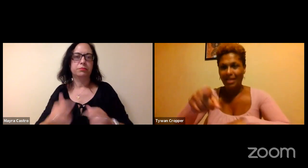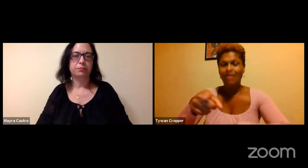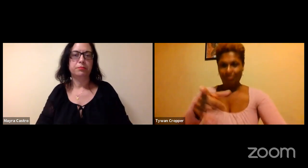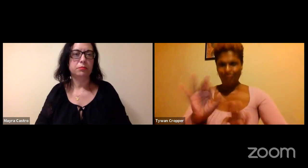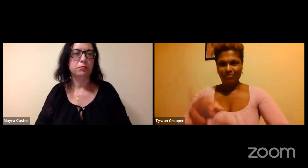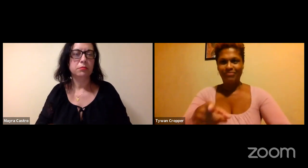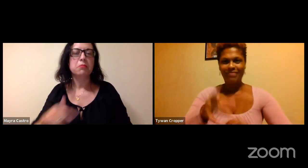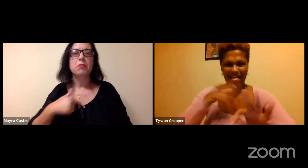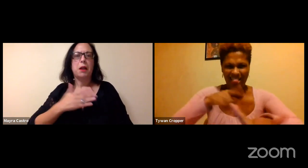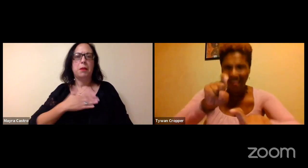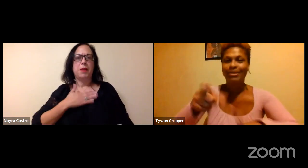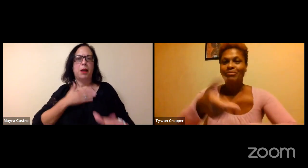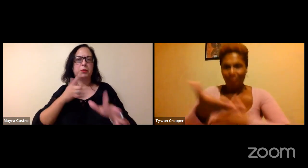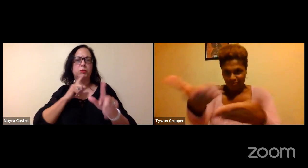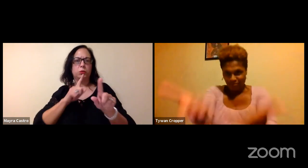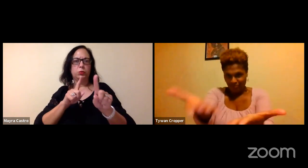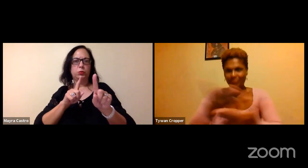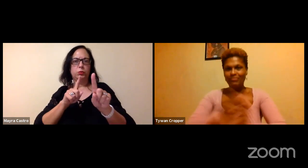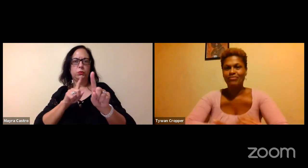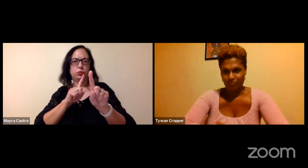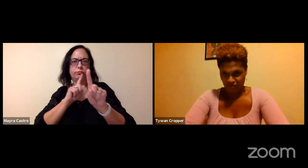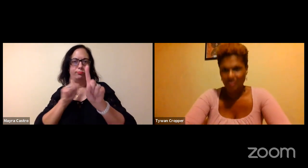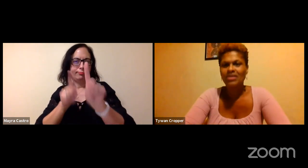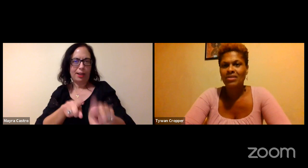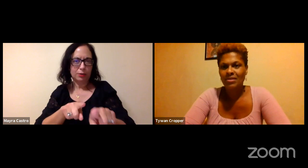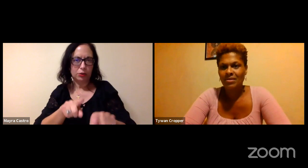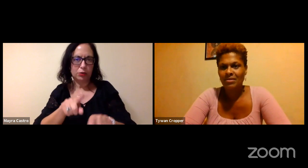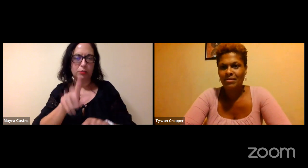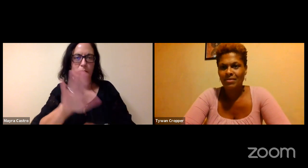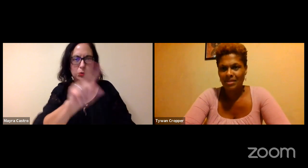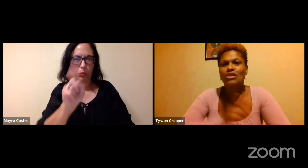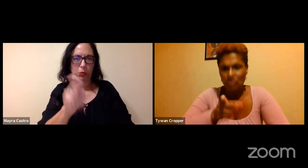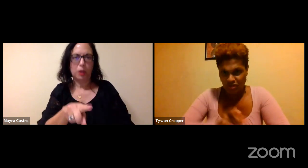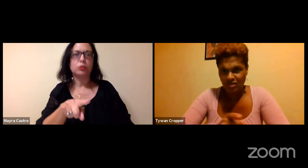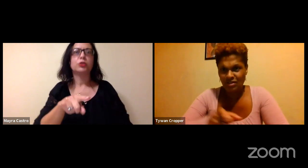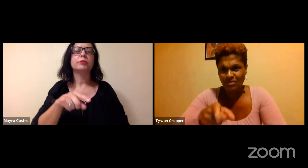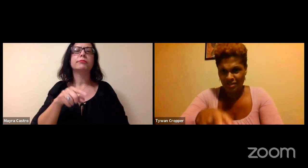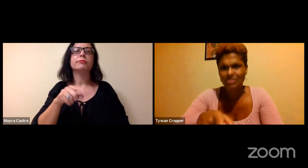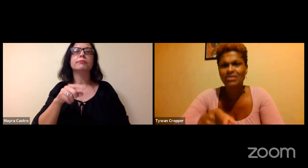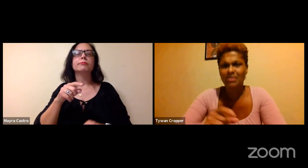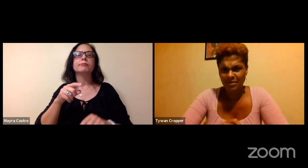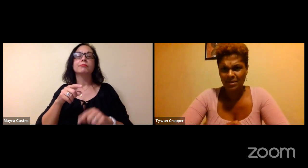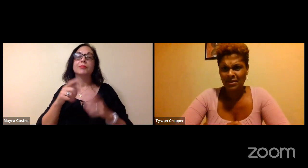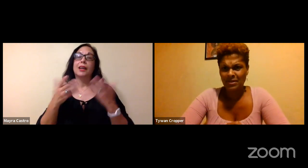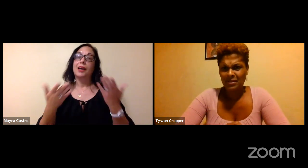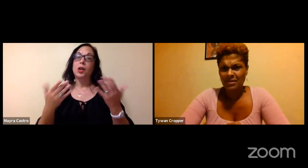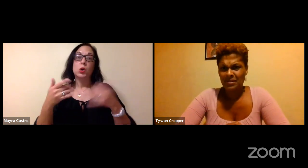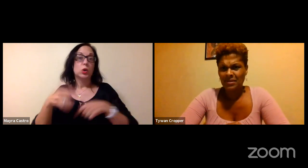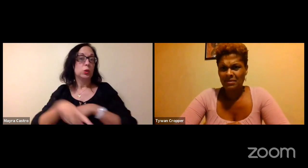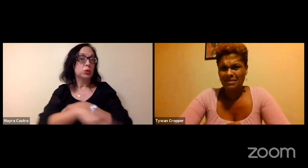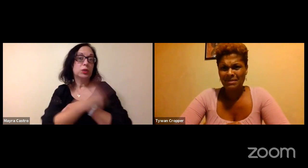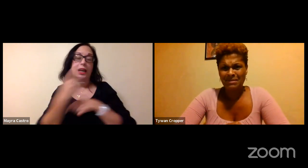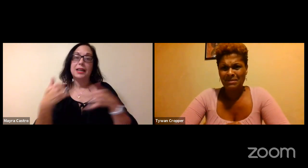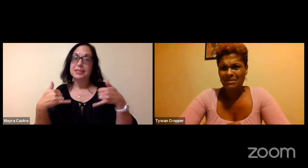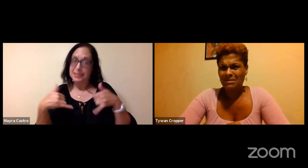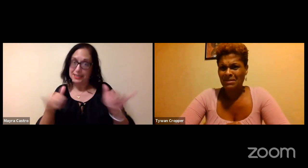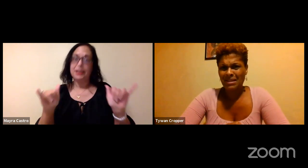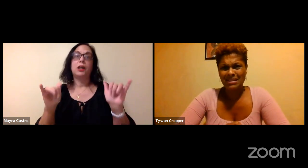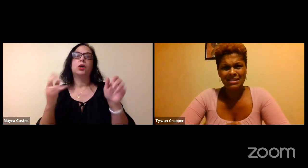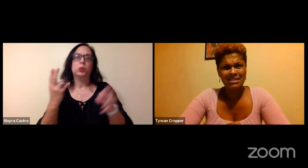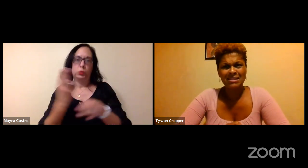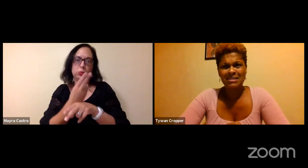Oh, okay. I got you. Okay. Let me give you a response, or maybe I'm asking a question